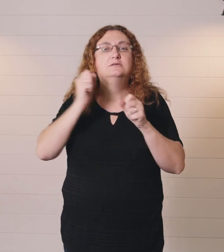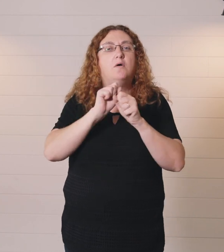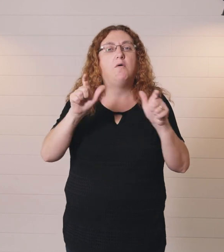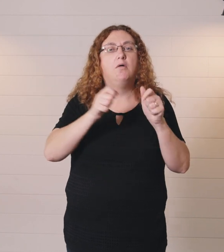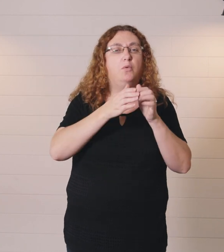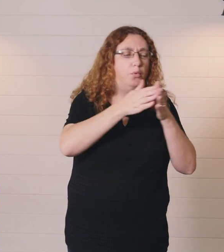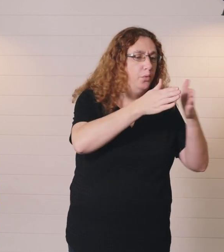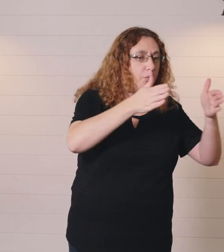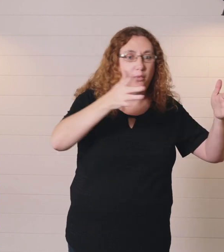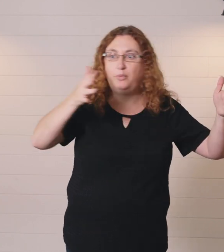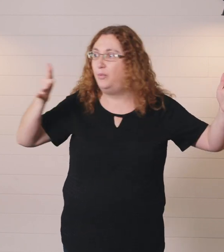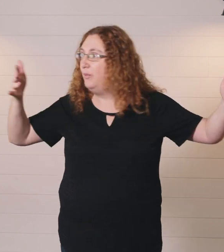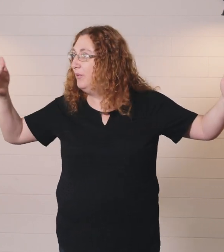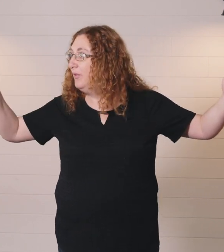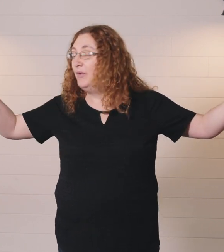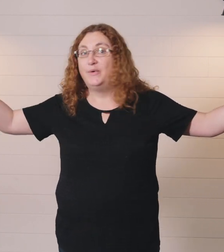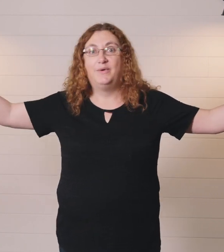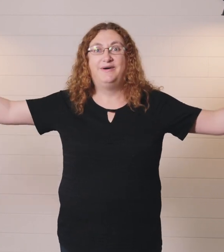is in the long game.